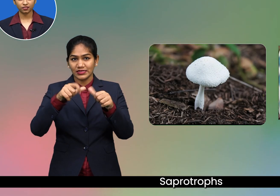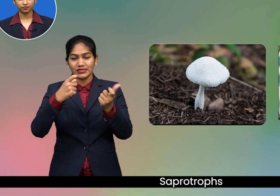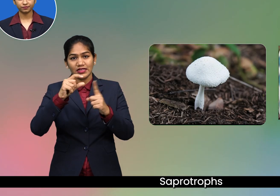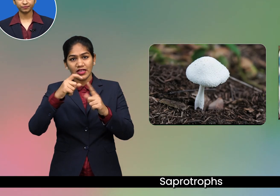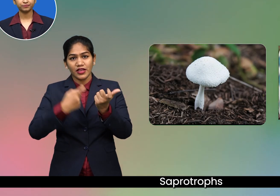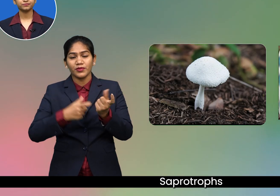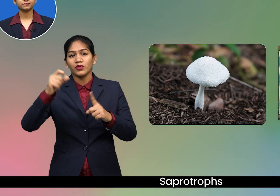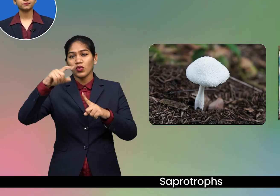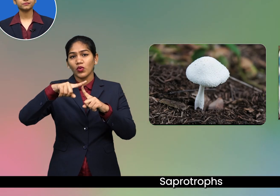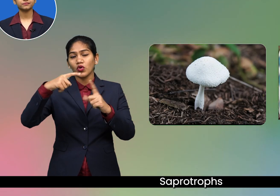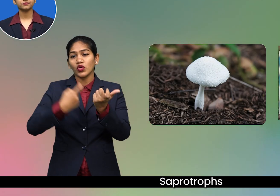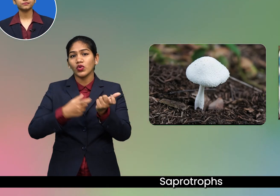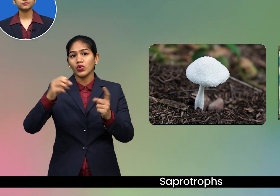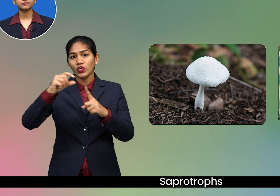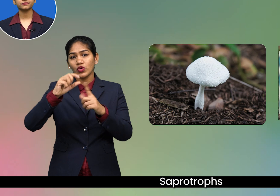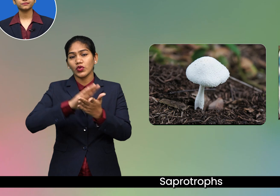Saprotrophs: